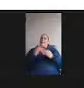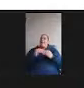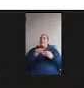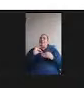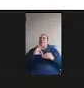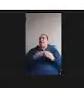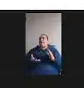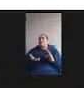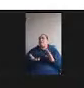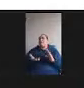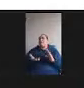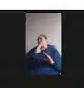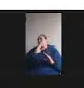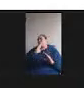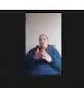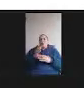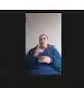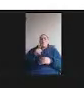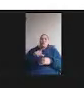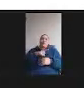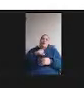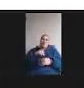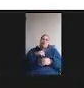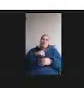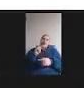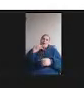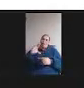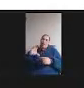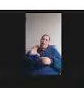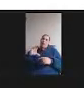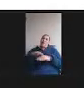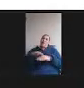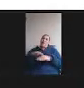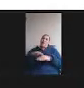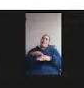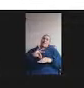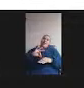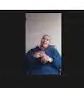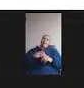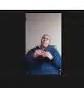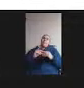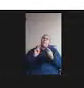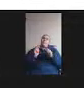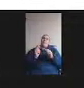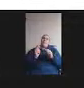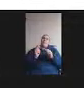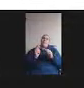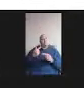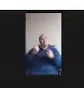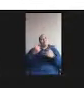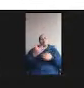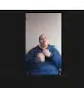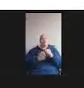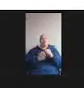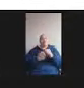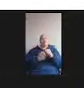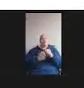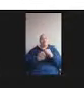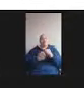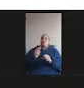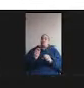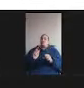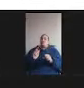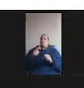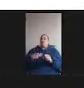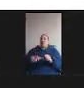hence that amount was based on salaries of members paid in the previous financial year. Sure, and that's a very brief summary